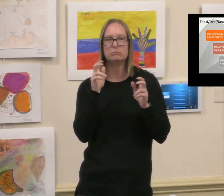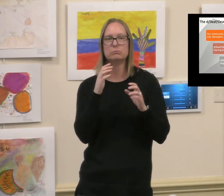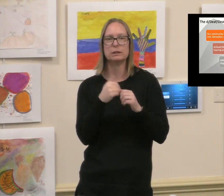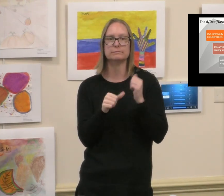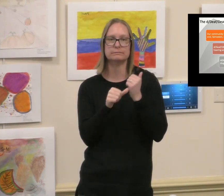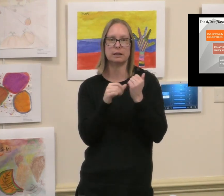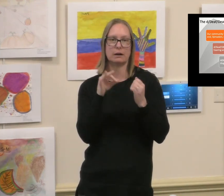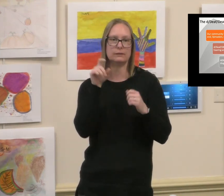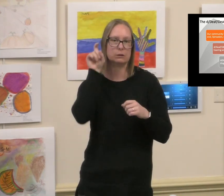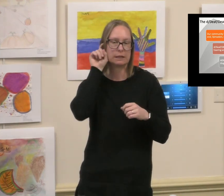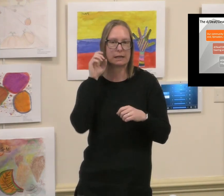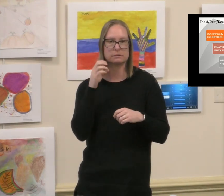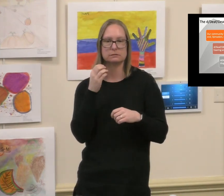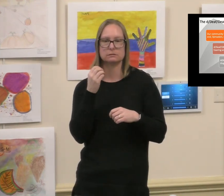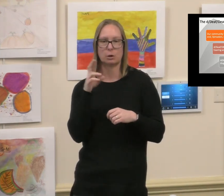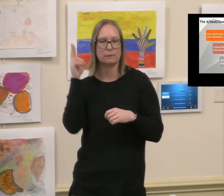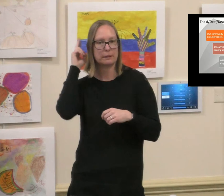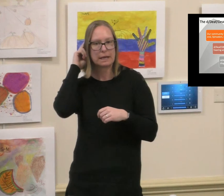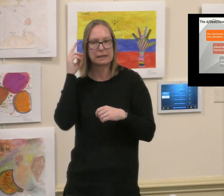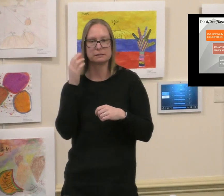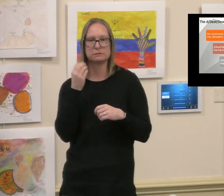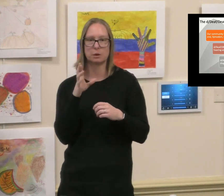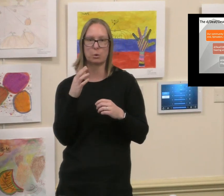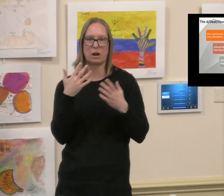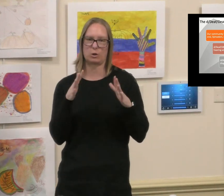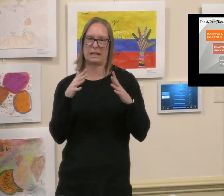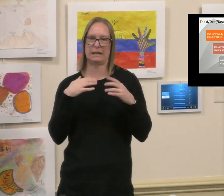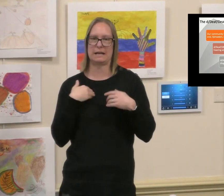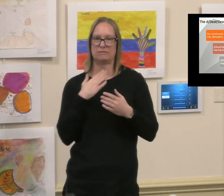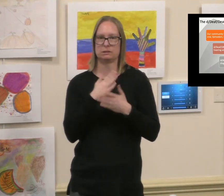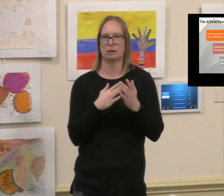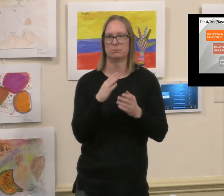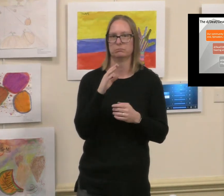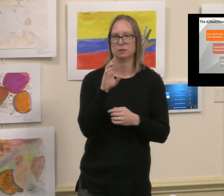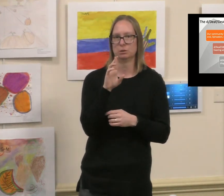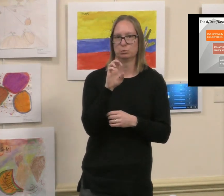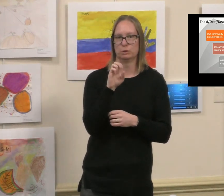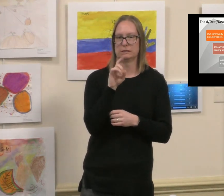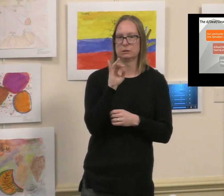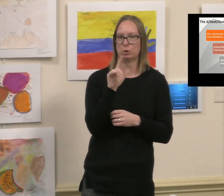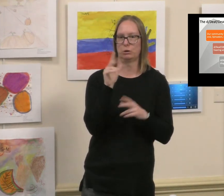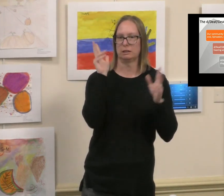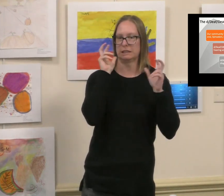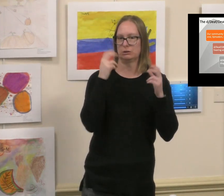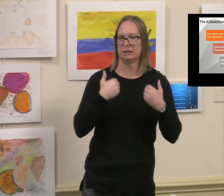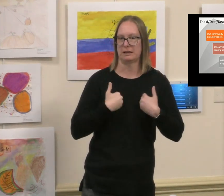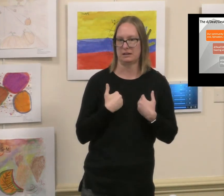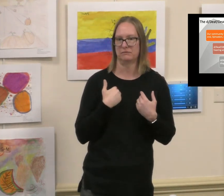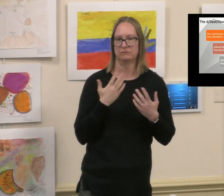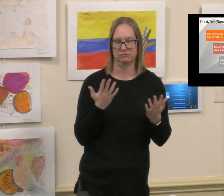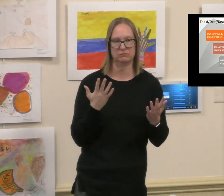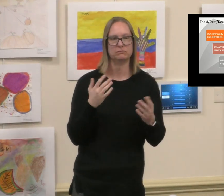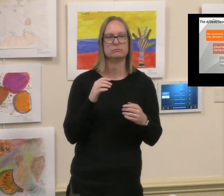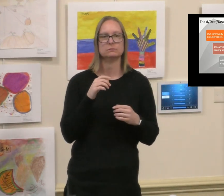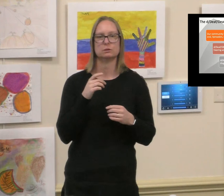able to hear some using assistive technology or a cochlear implant, or who has some residual